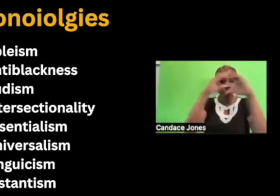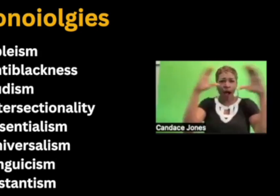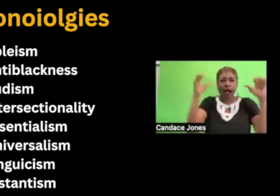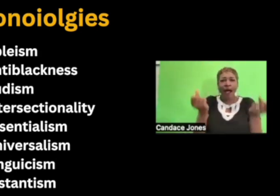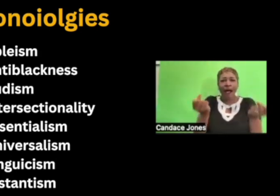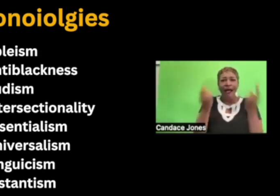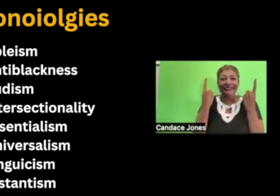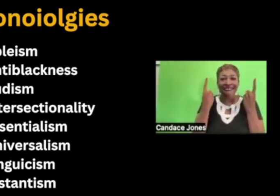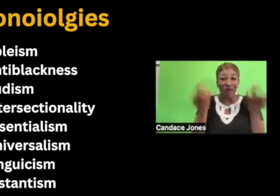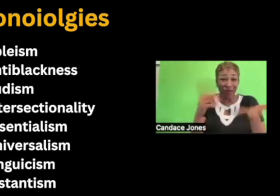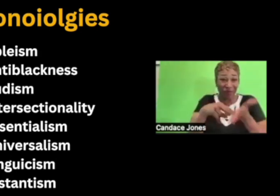are,